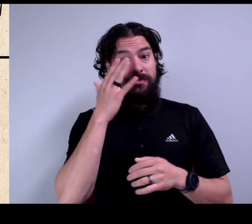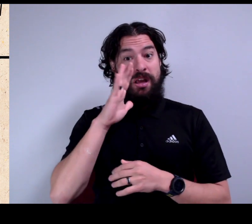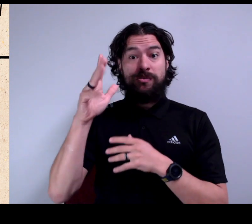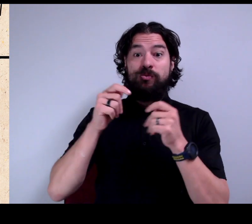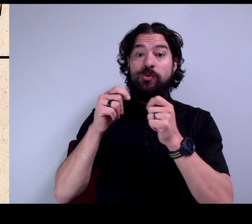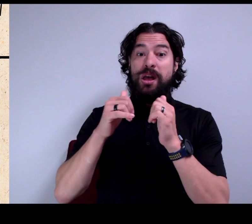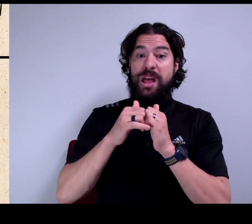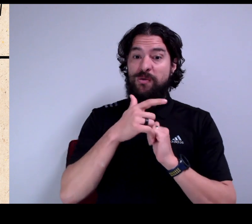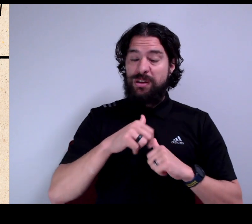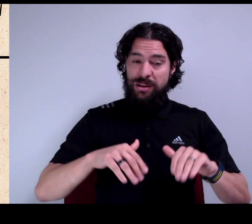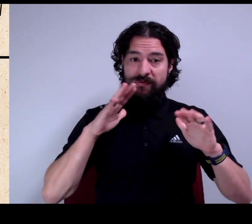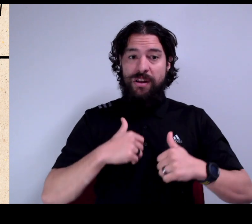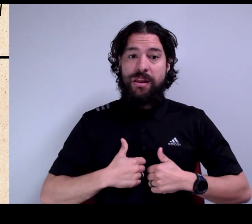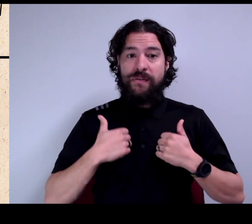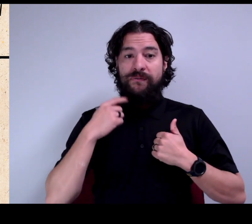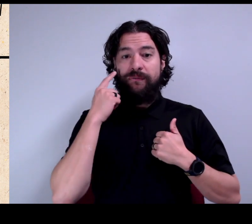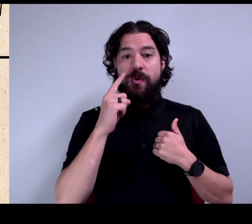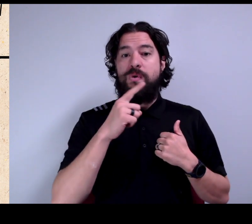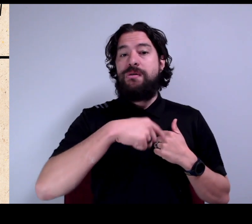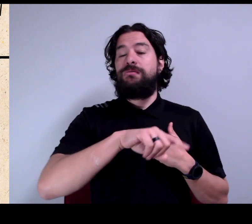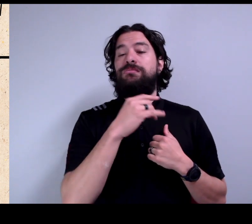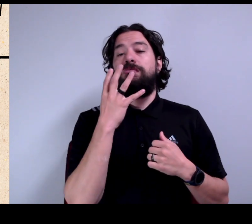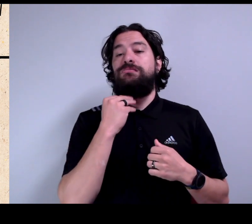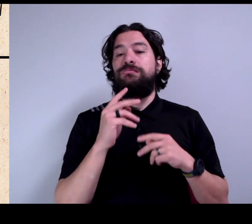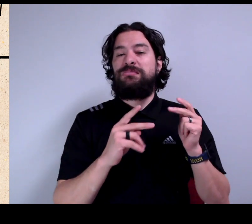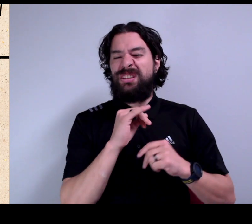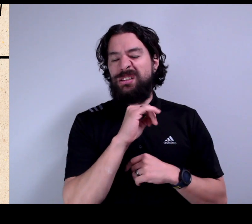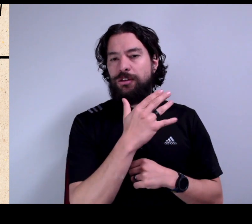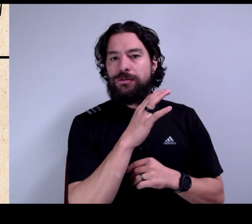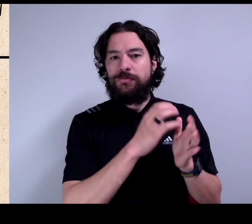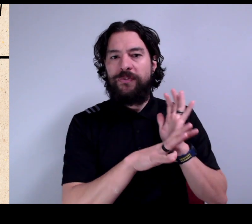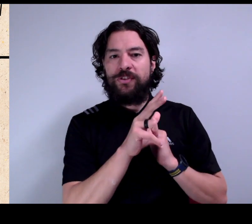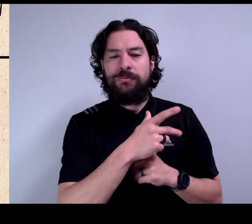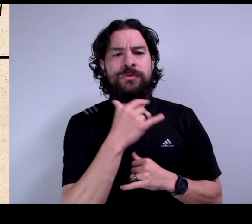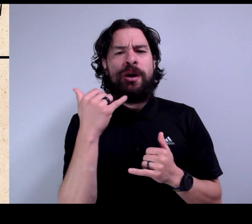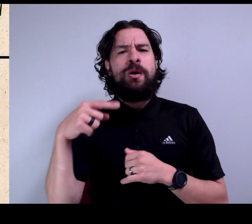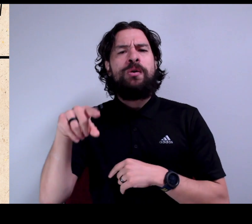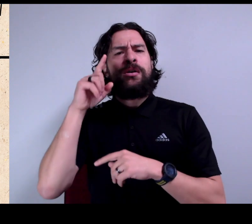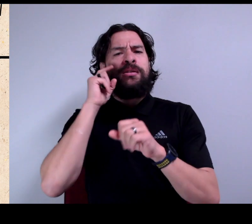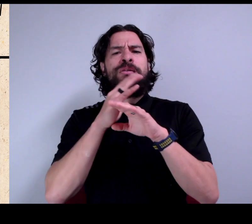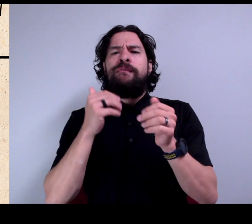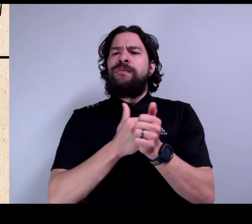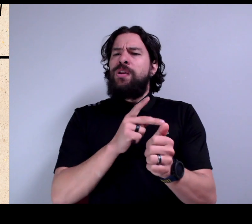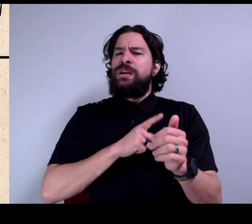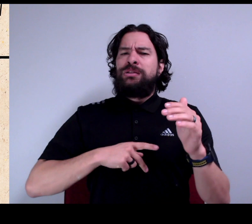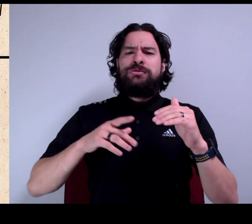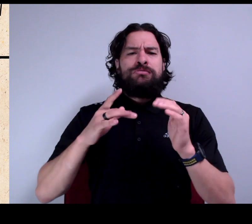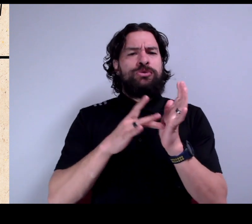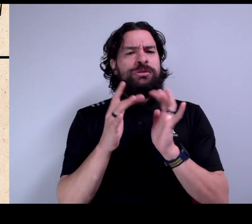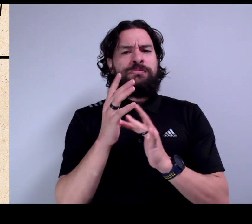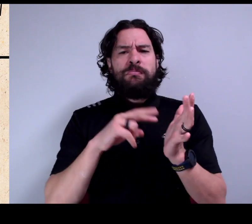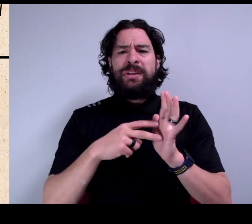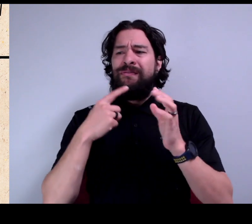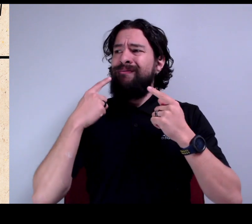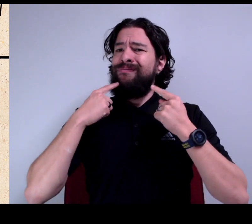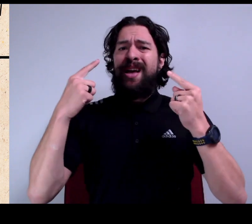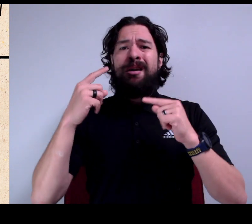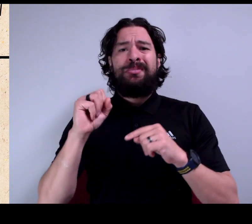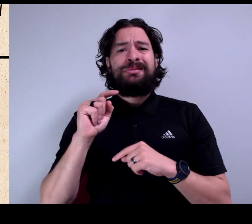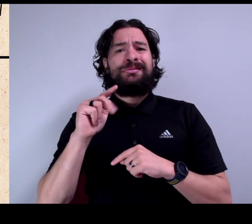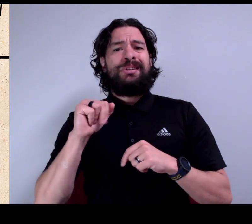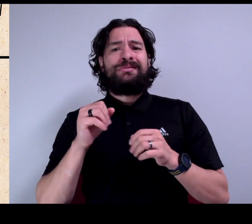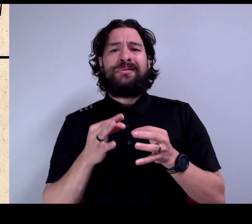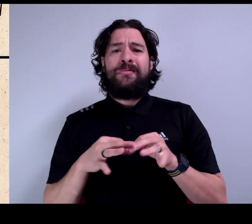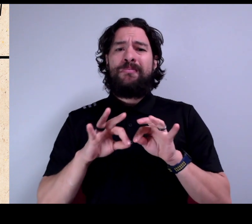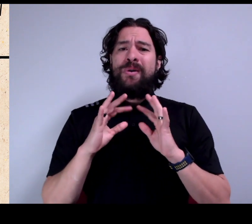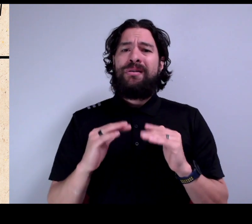by giving up his life in Jerusalem. And the disciples, they don't get it. They think following King Jesus is going to mean fame and